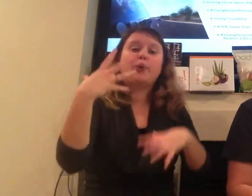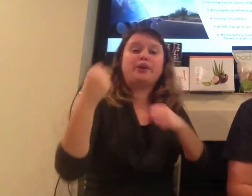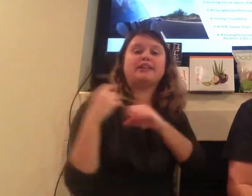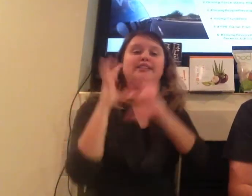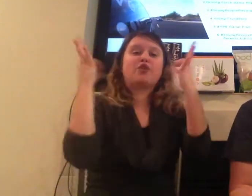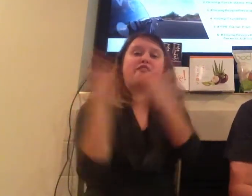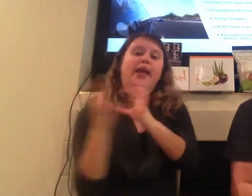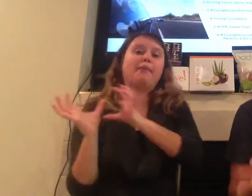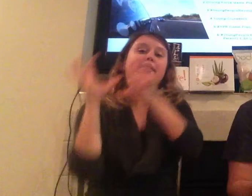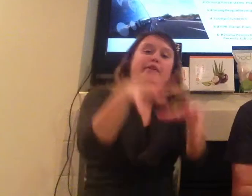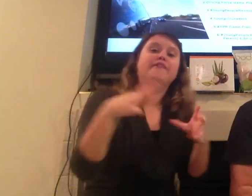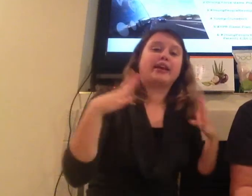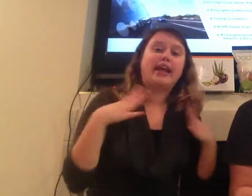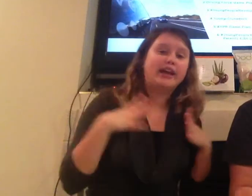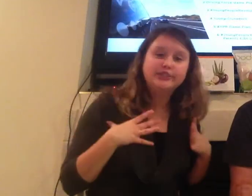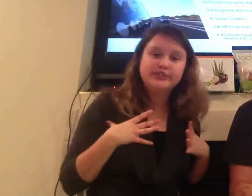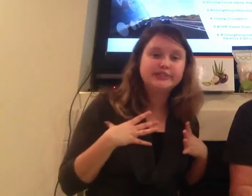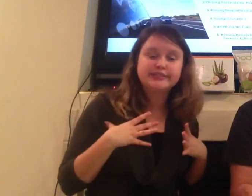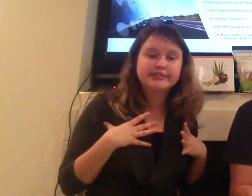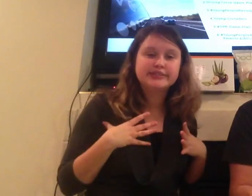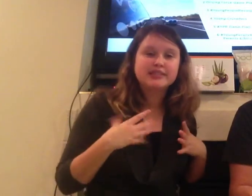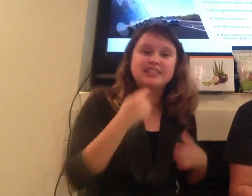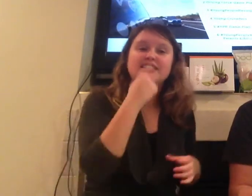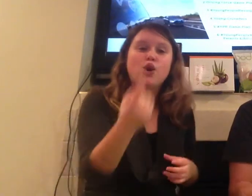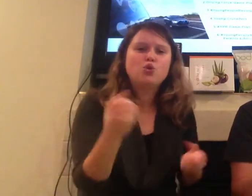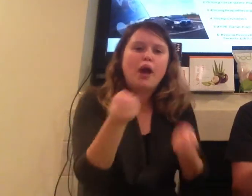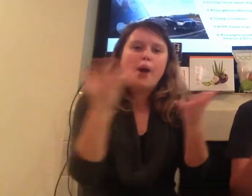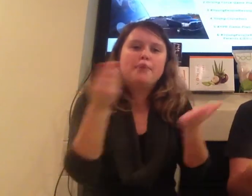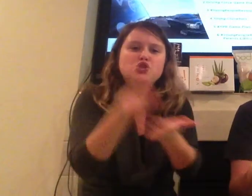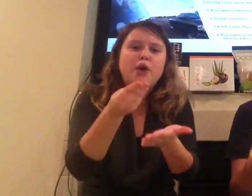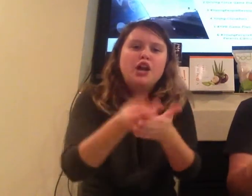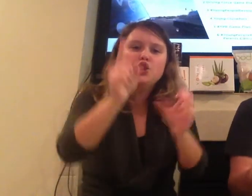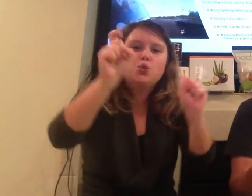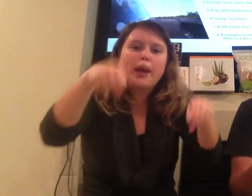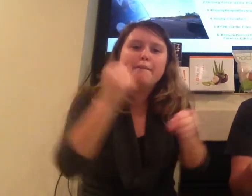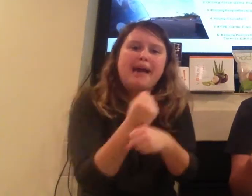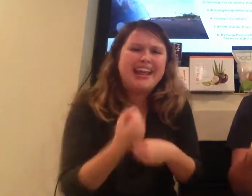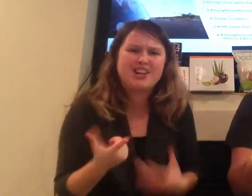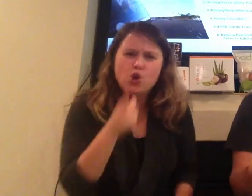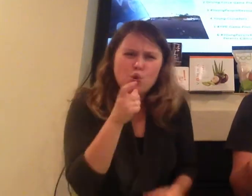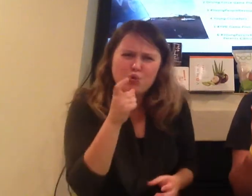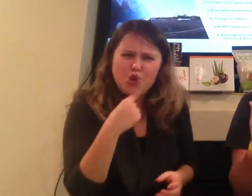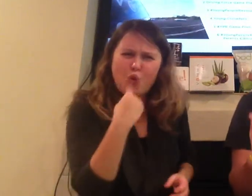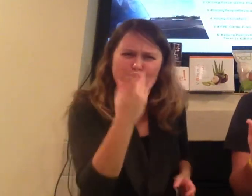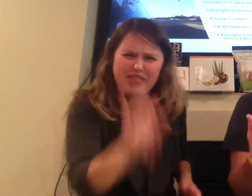families on vacation, and how much money we're allowed to make. Who